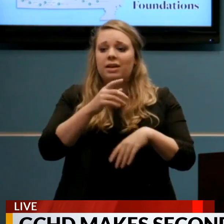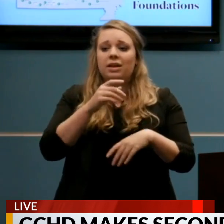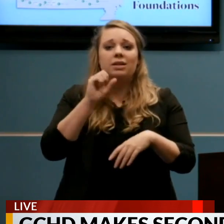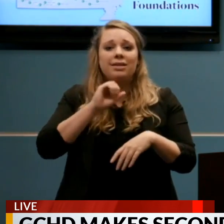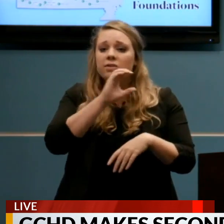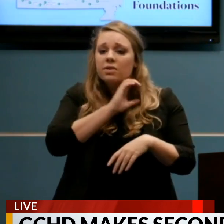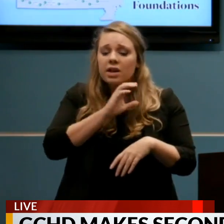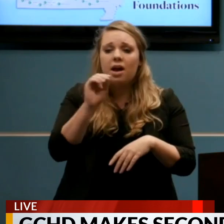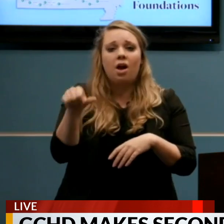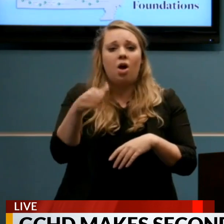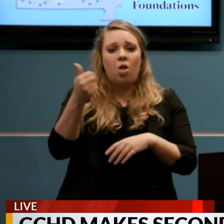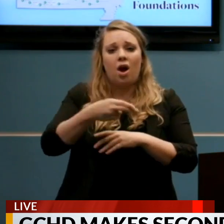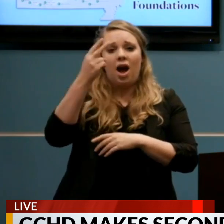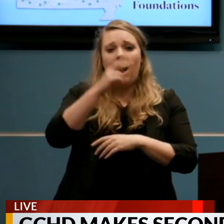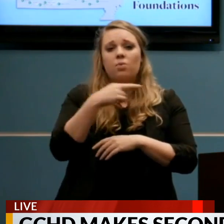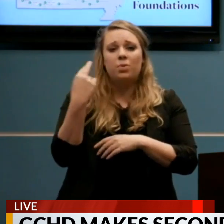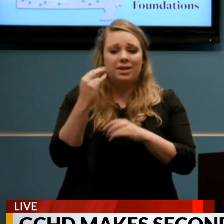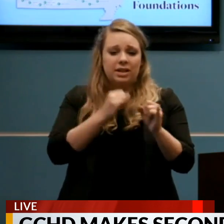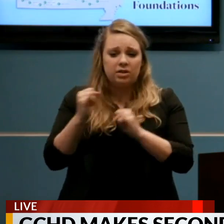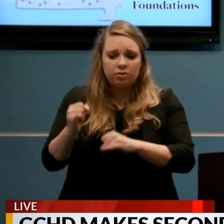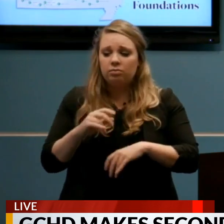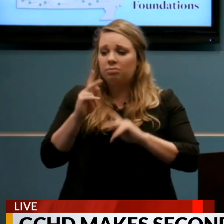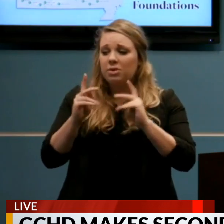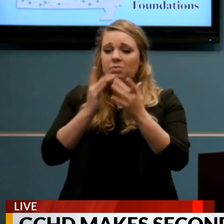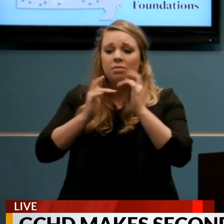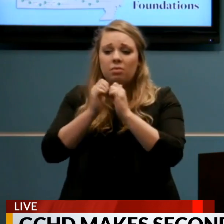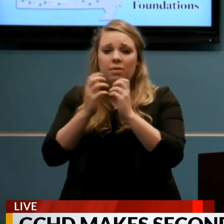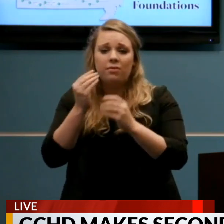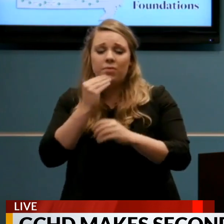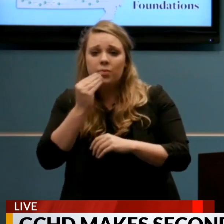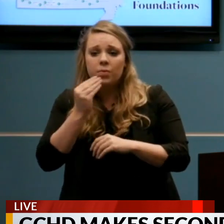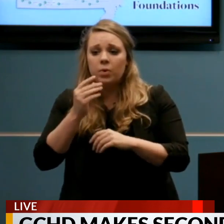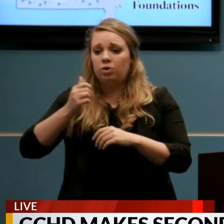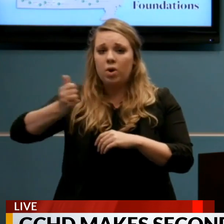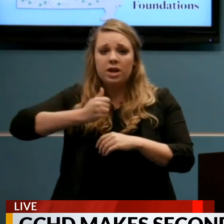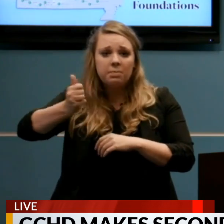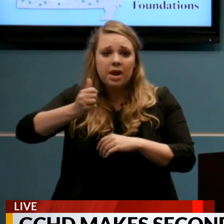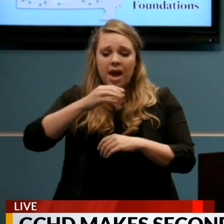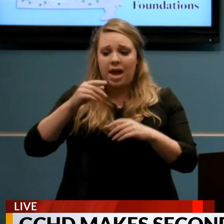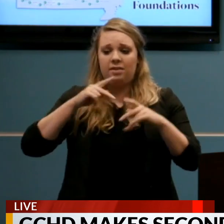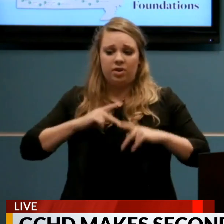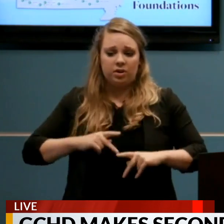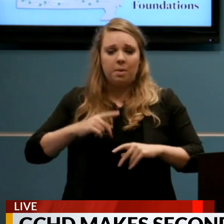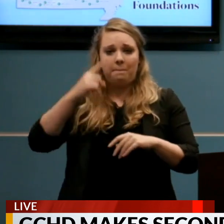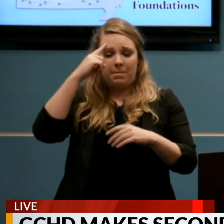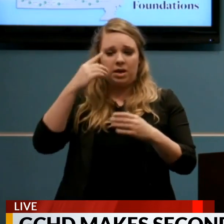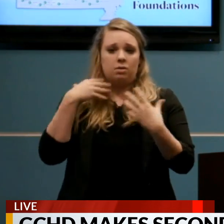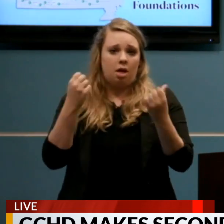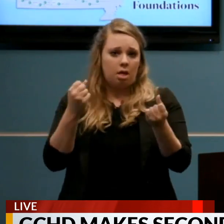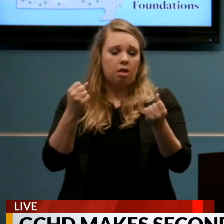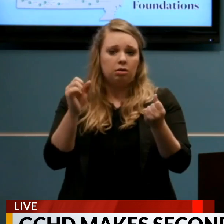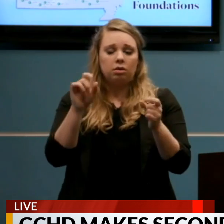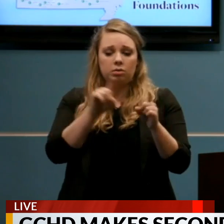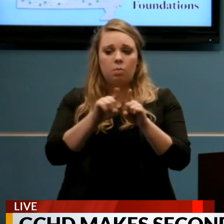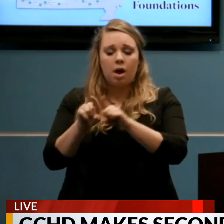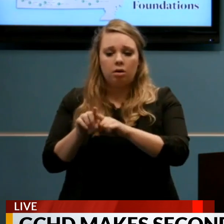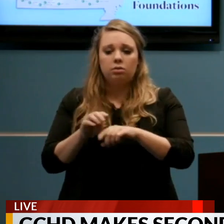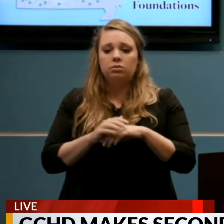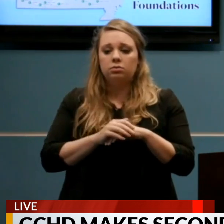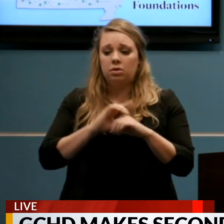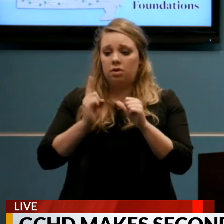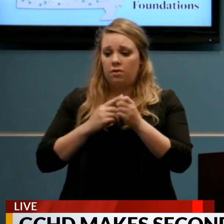high-risk individuals, food insecurity, transportation, and physical and mental well-being. The